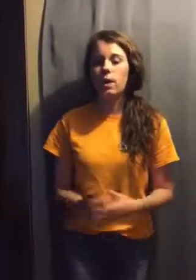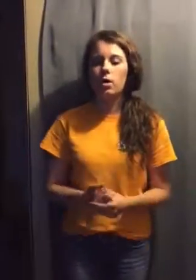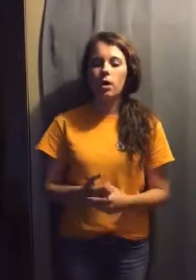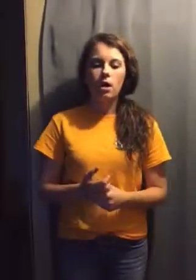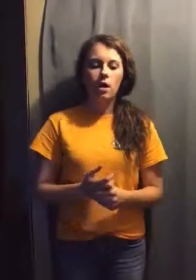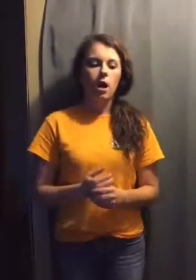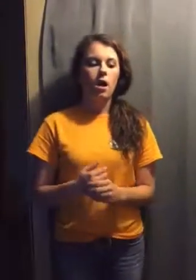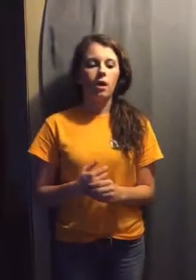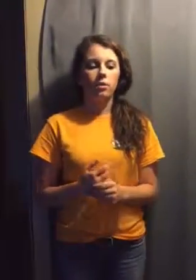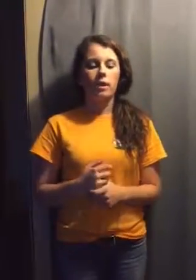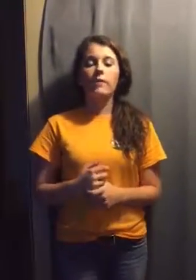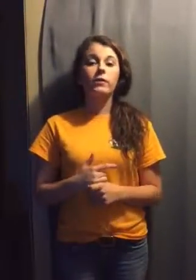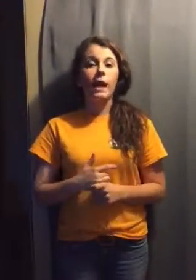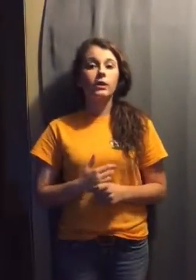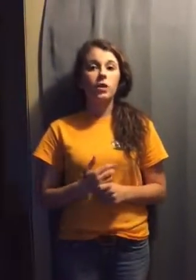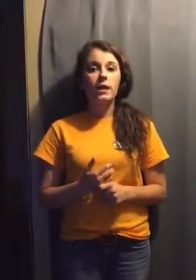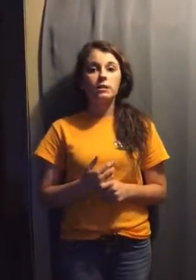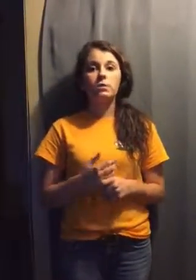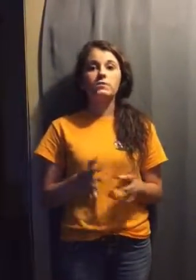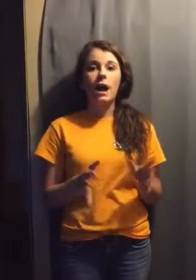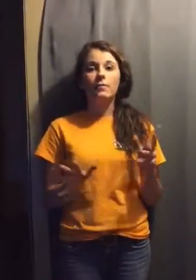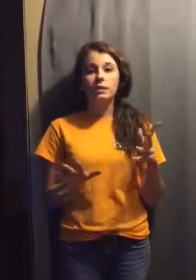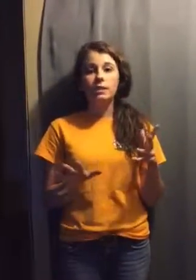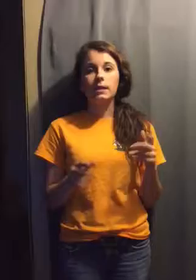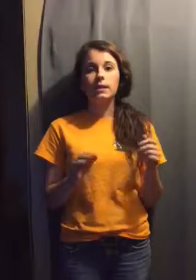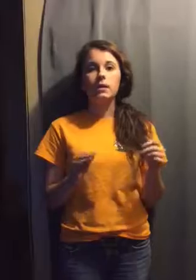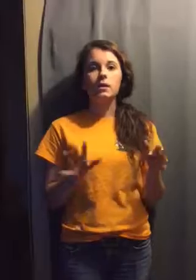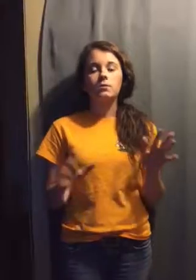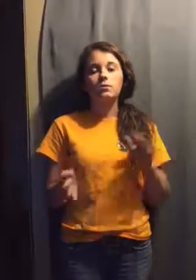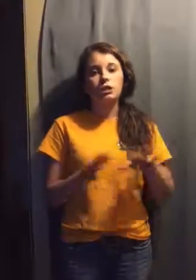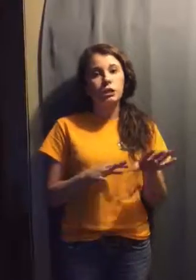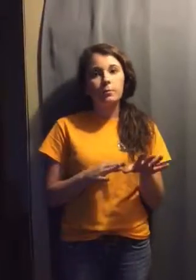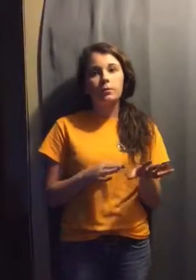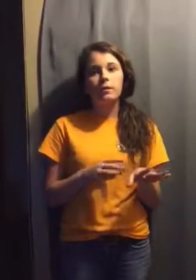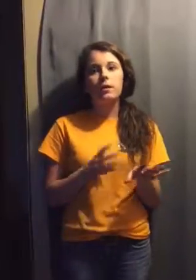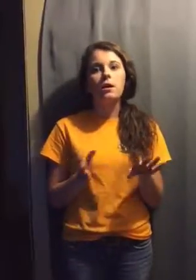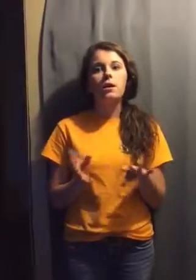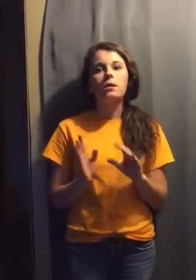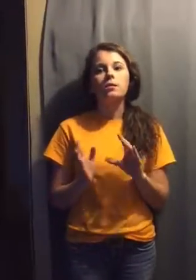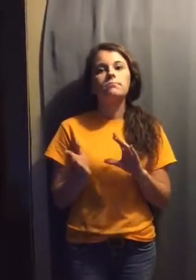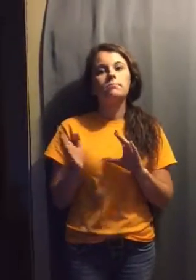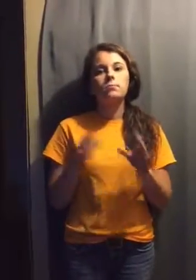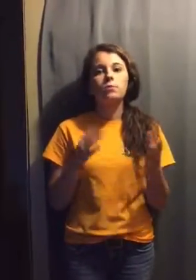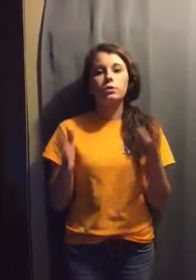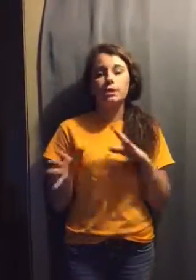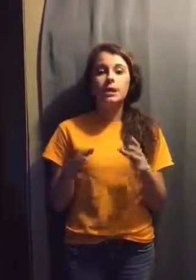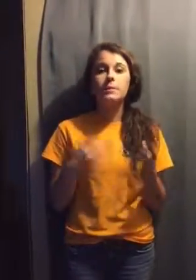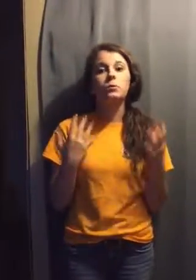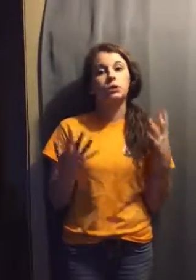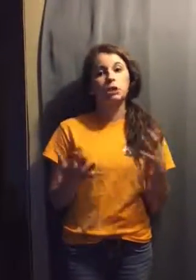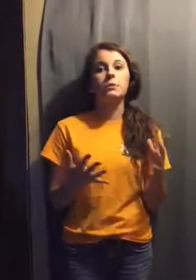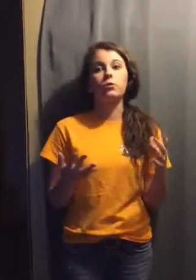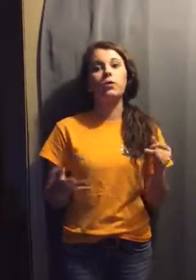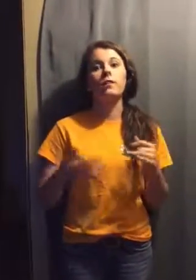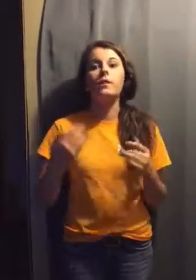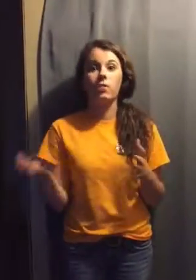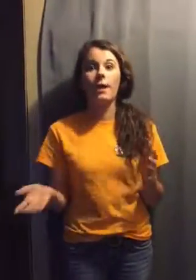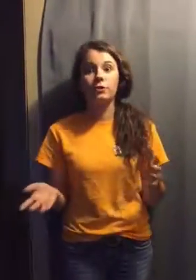well. Their everyday dress was 5 to 10, so it was cheaper than the. Well, to them it was cheaper than the flapper